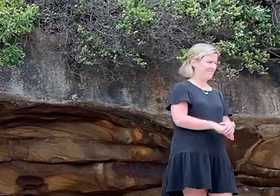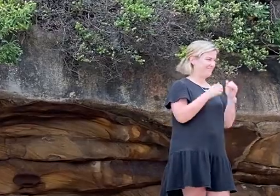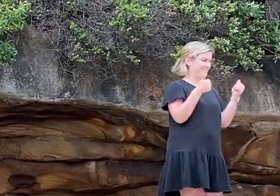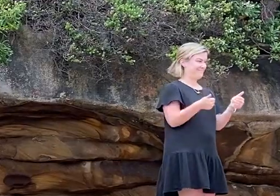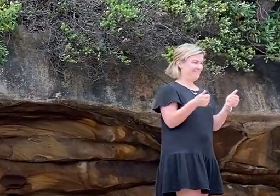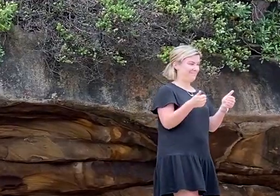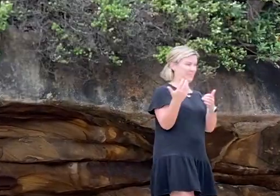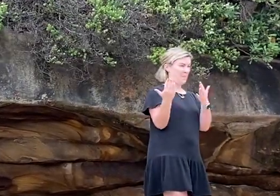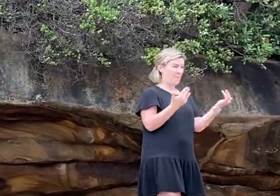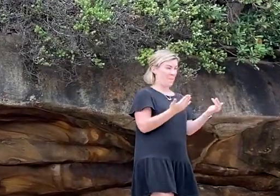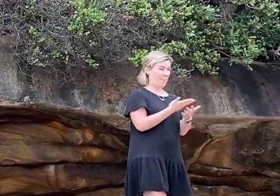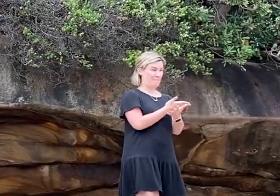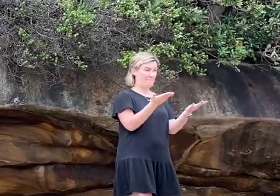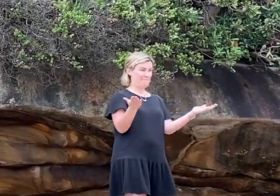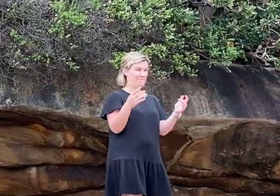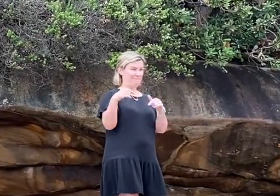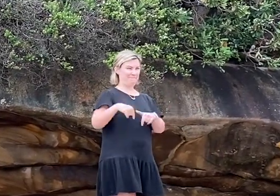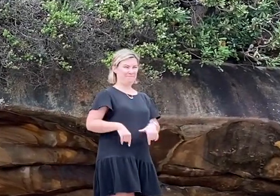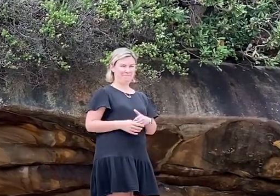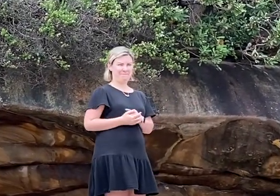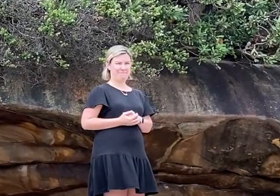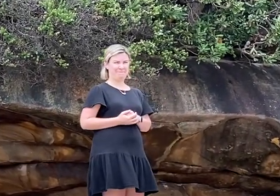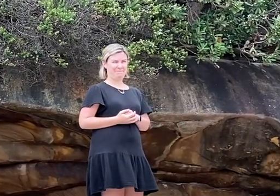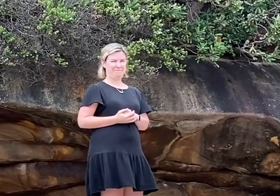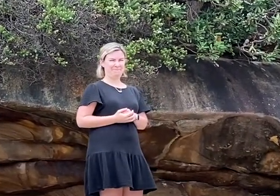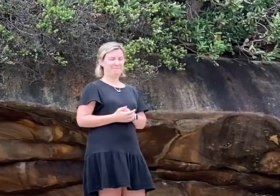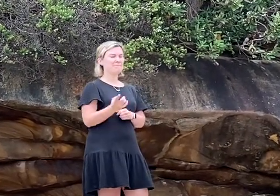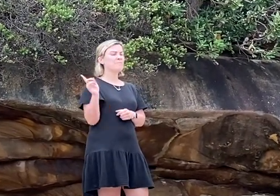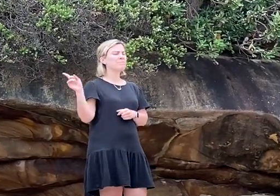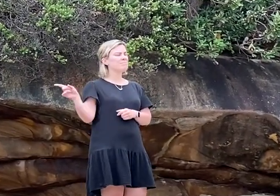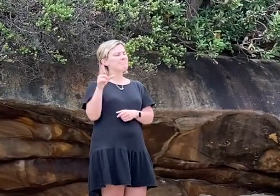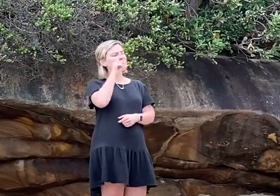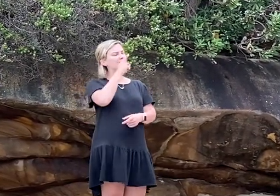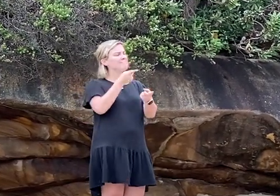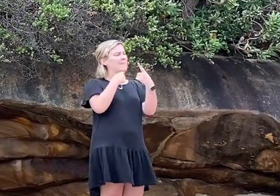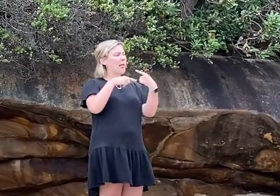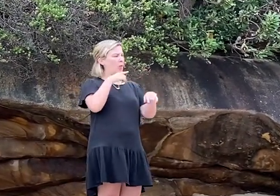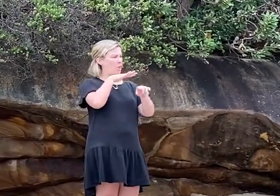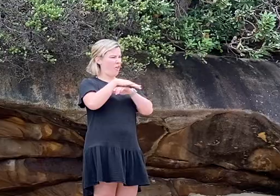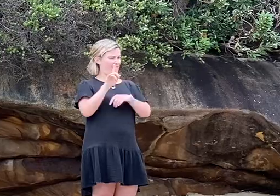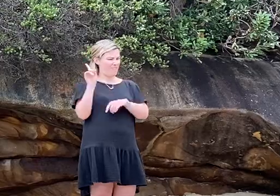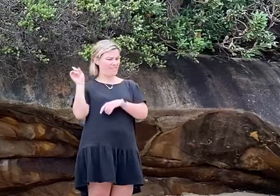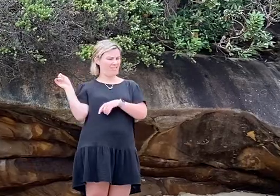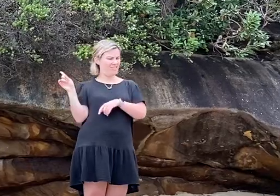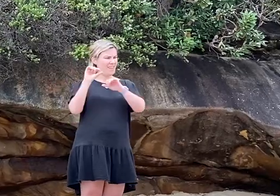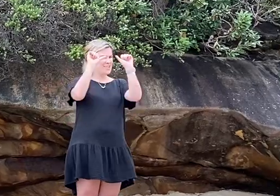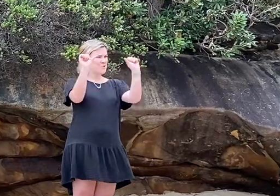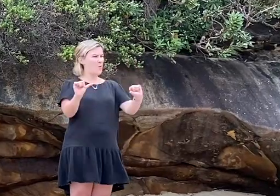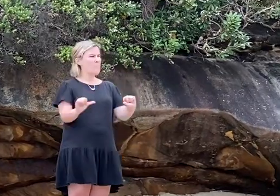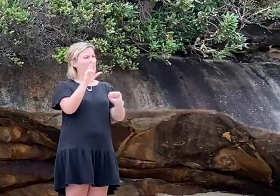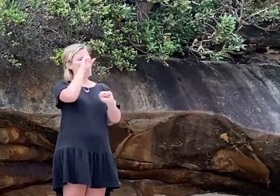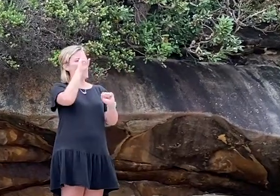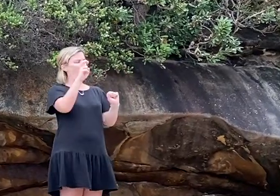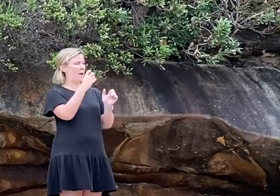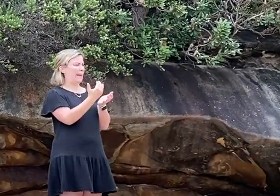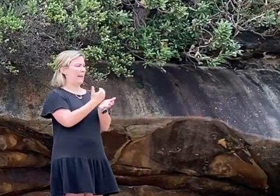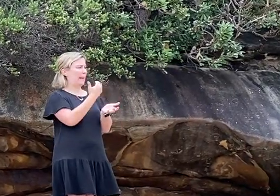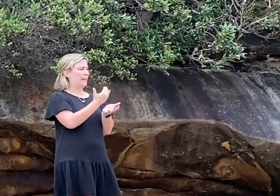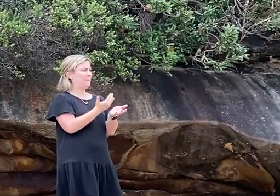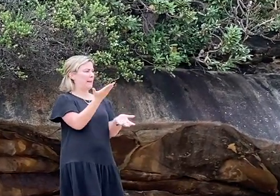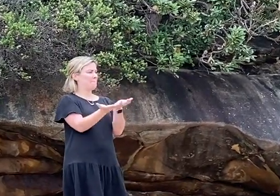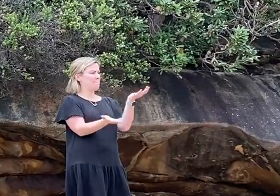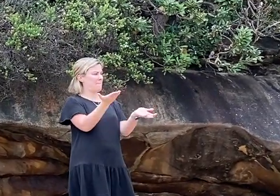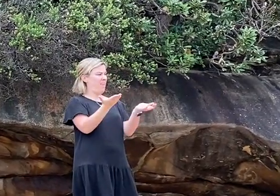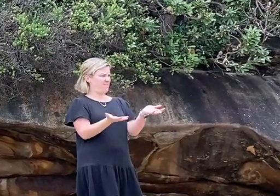Alrighty, so welcome. All right, so tell us about keeping the balance. So how did you start working